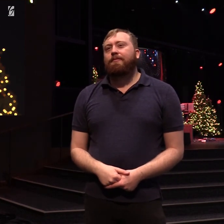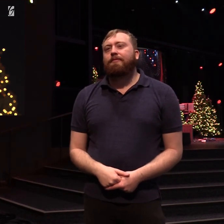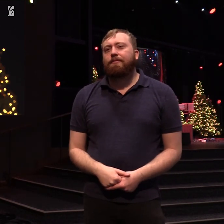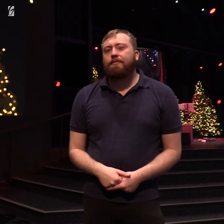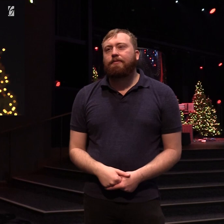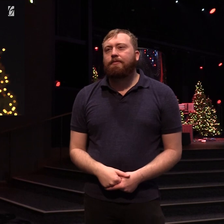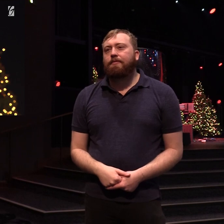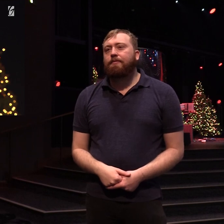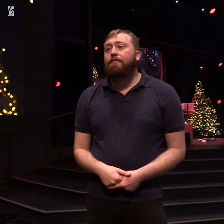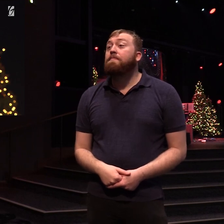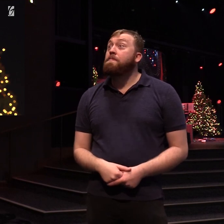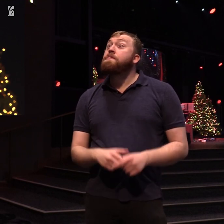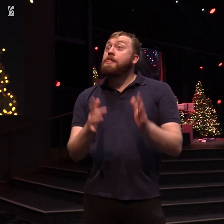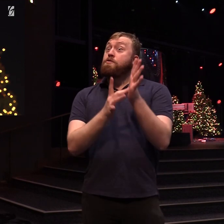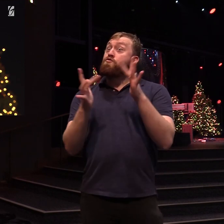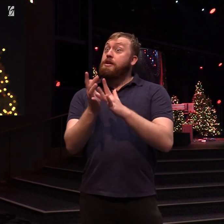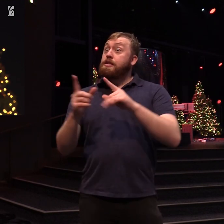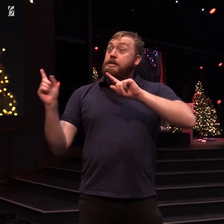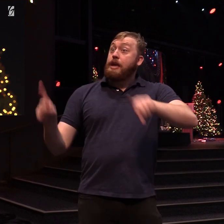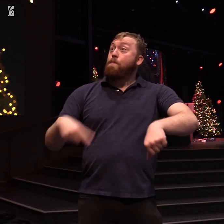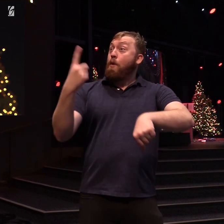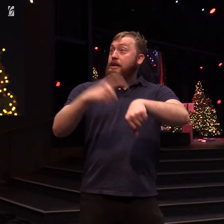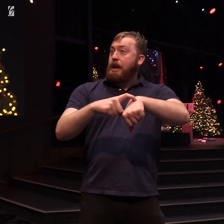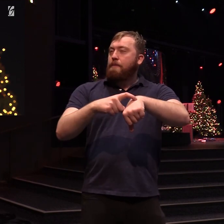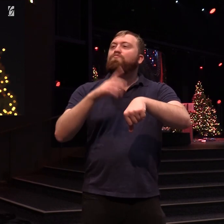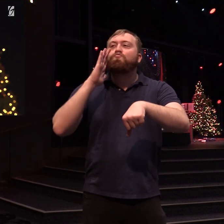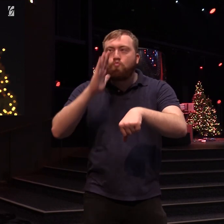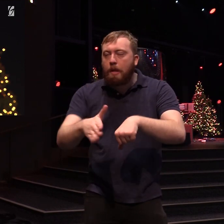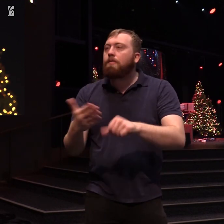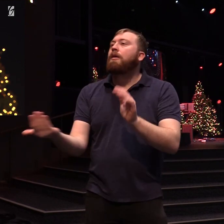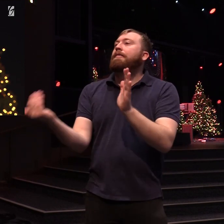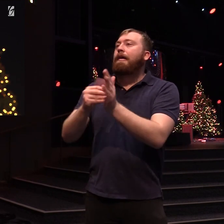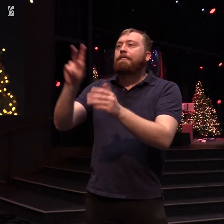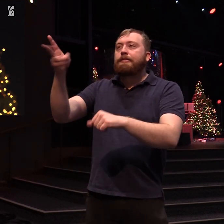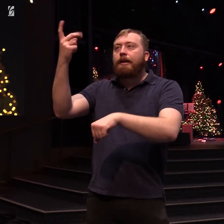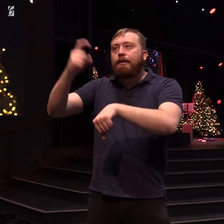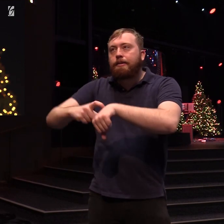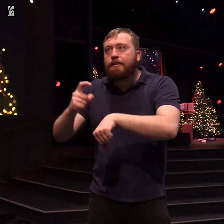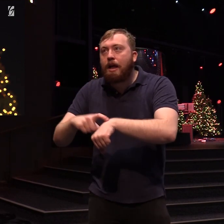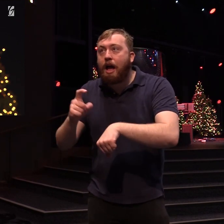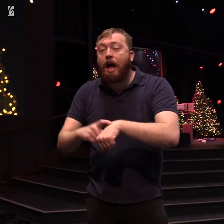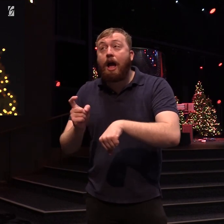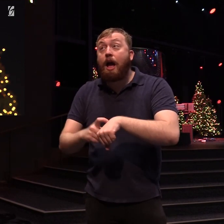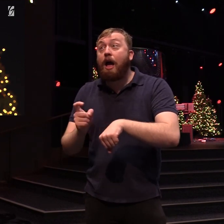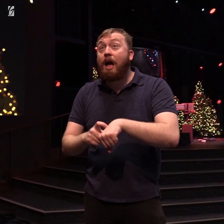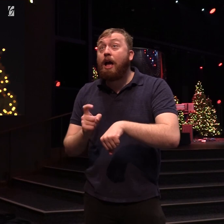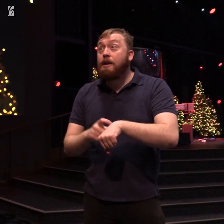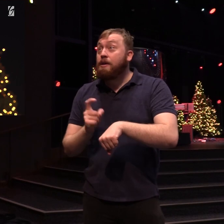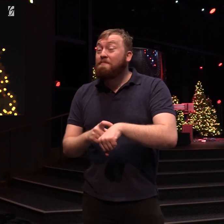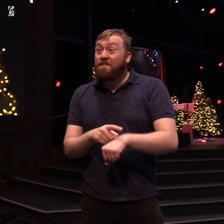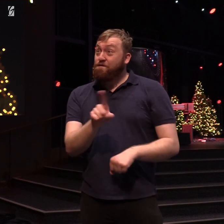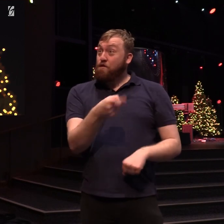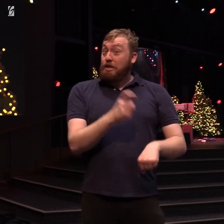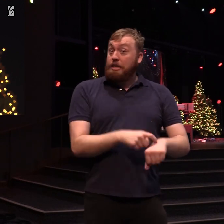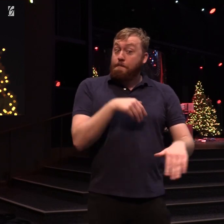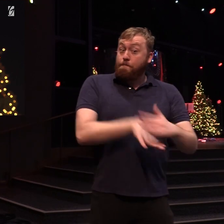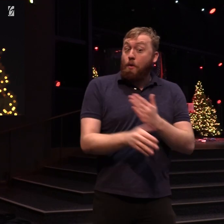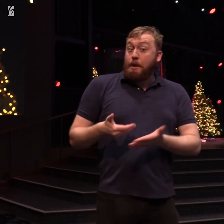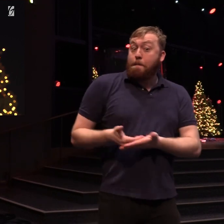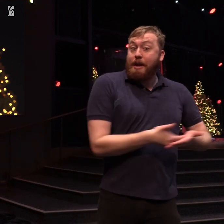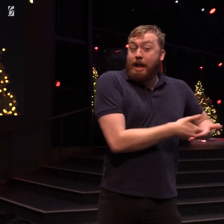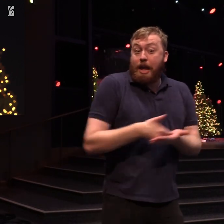He who came once will come again. As he came once, he will come, but not as he came will he come. He will come in a different